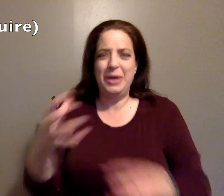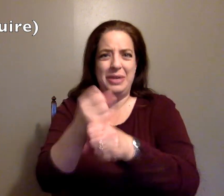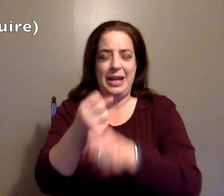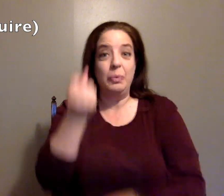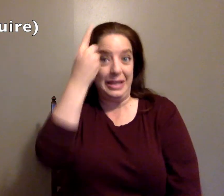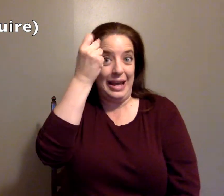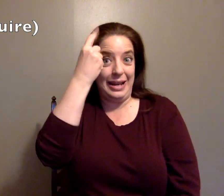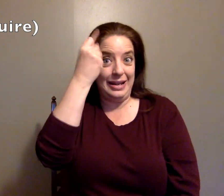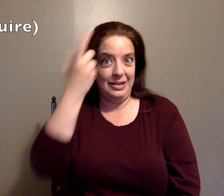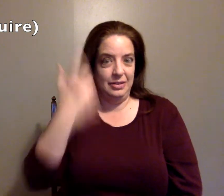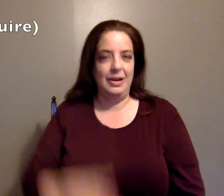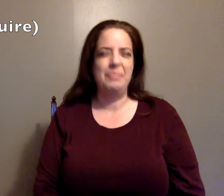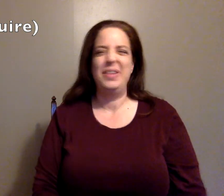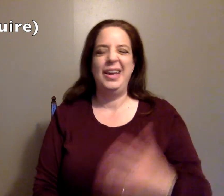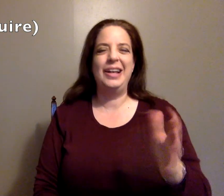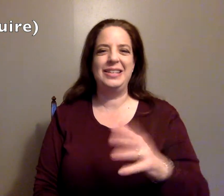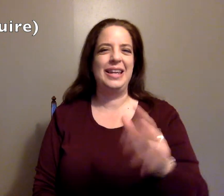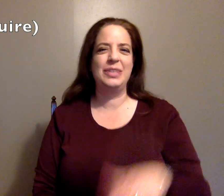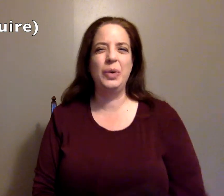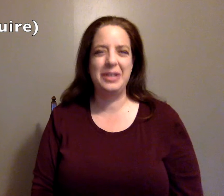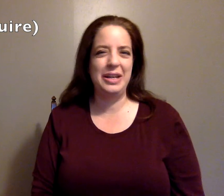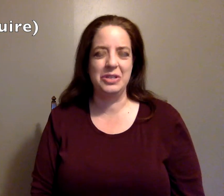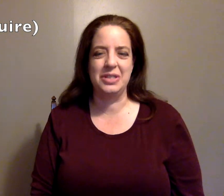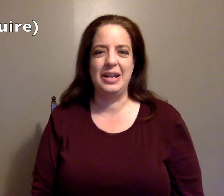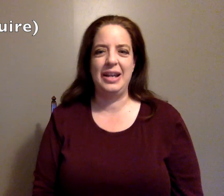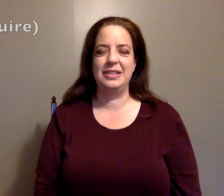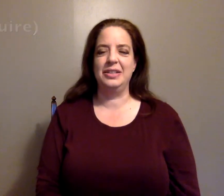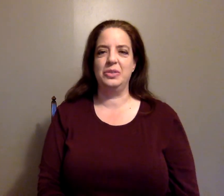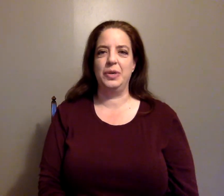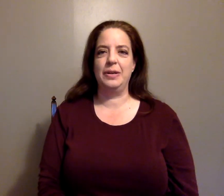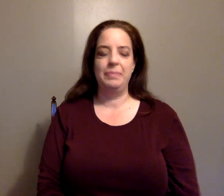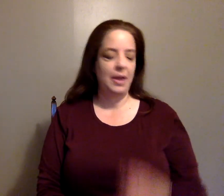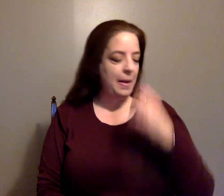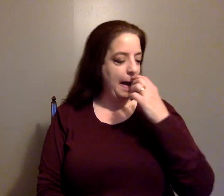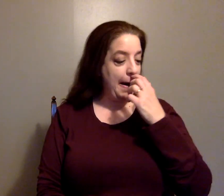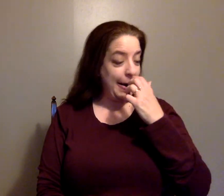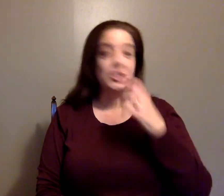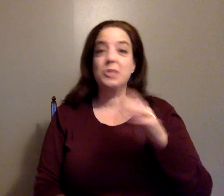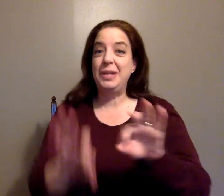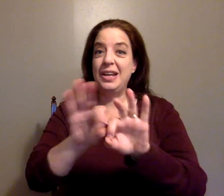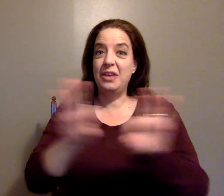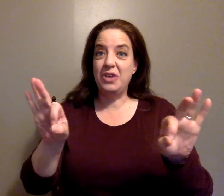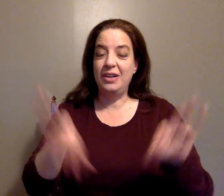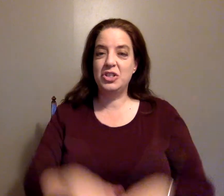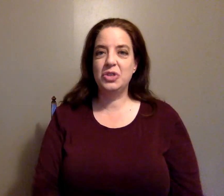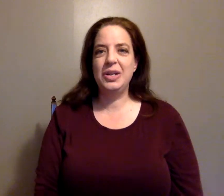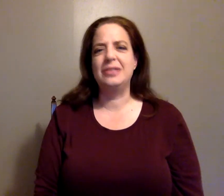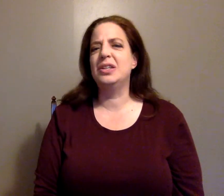get it, we get it. Okay, like I said, it's weird in English. It's not ASL that's weird. All right, speaking of college degrees, there are a